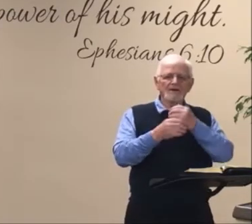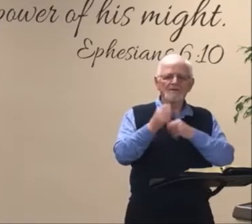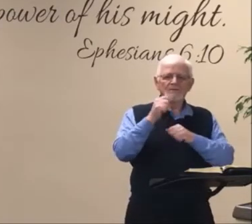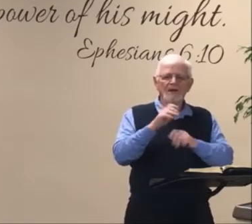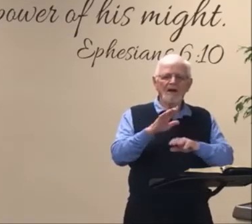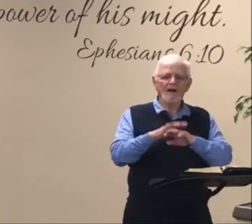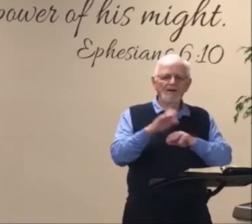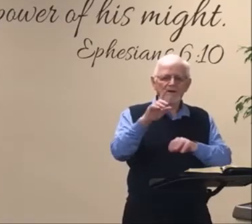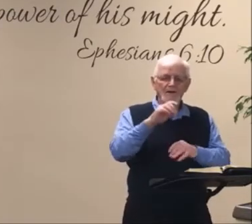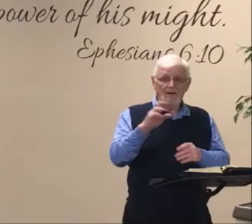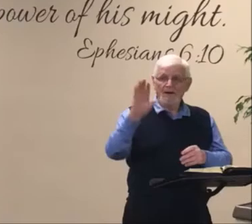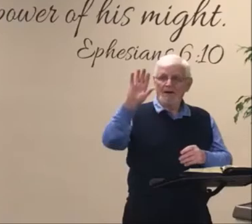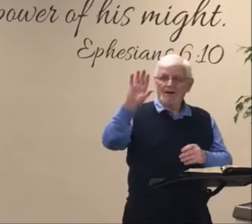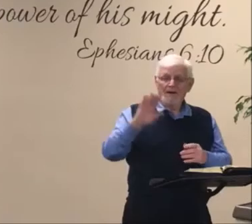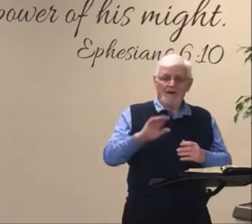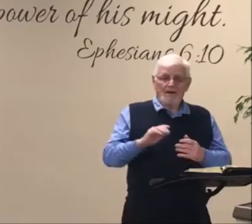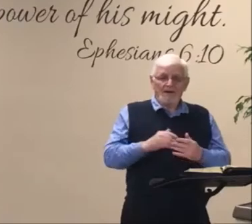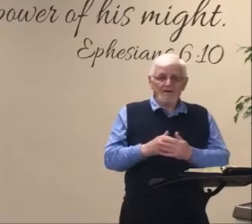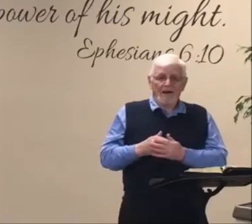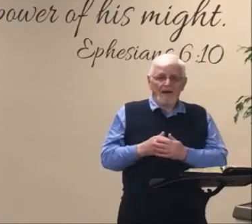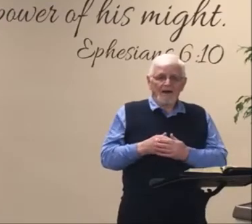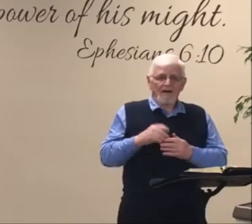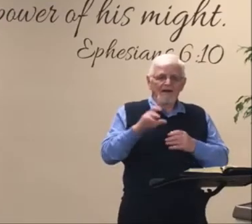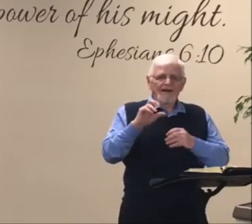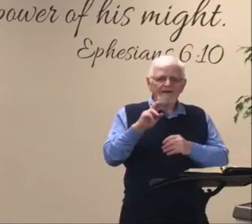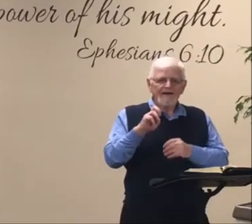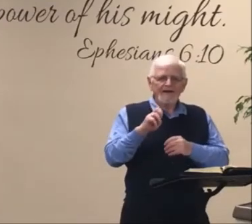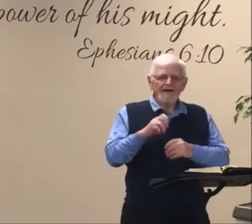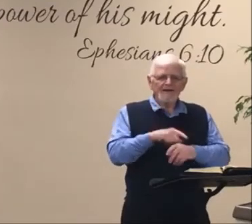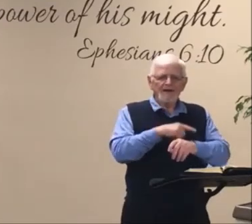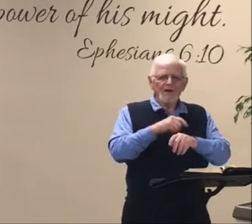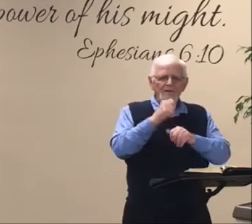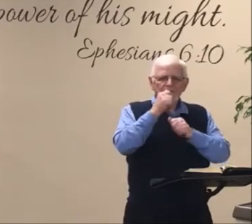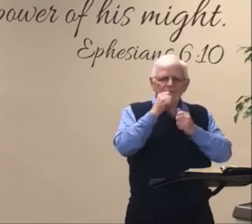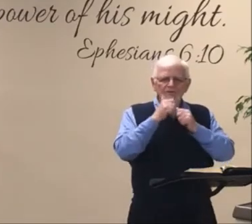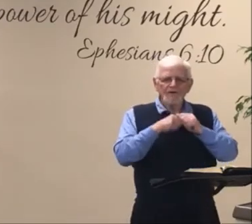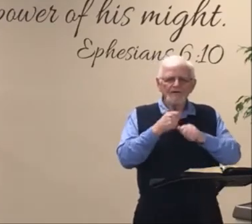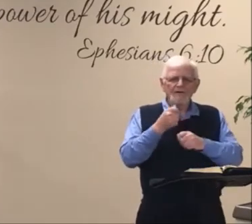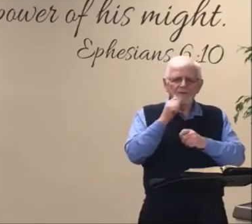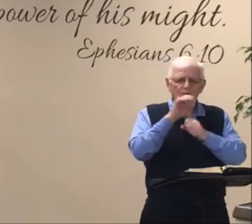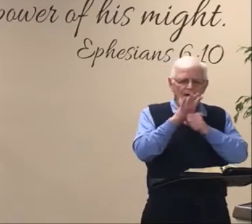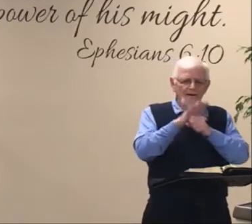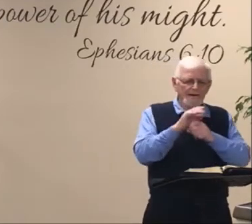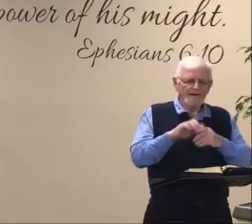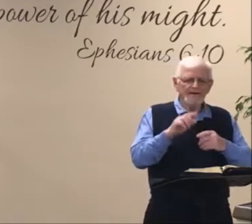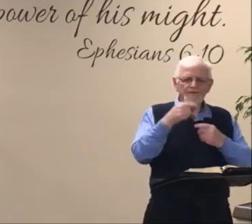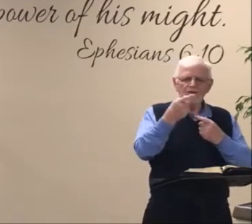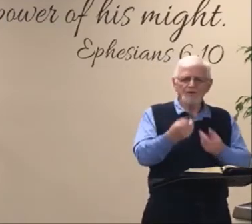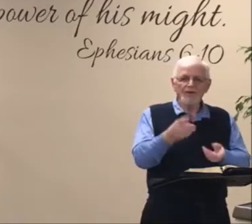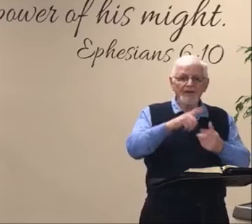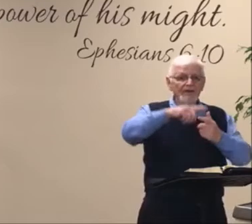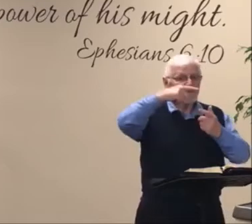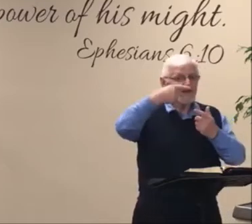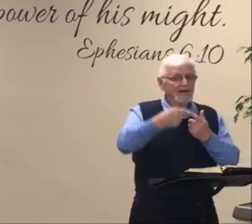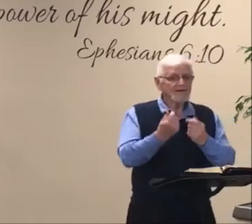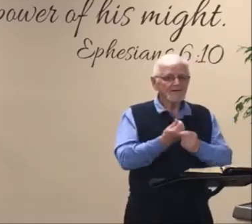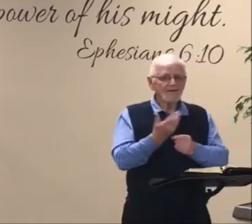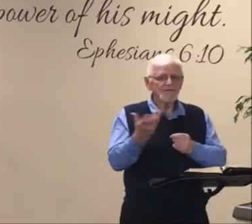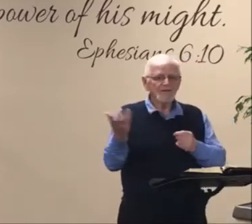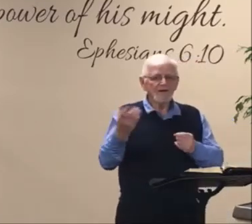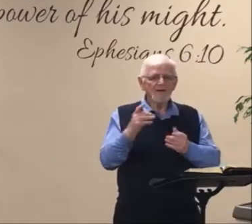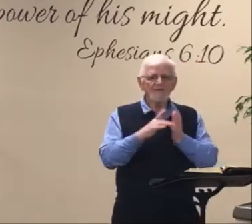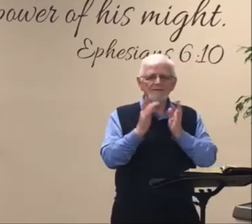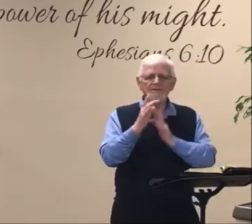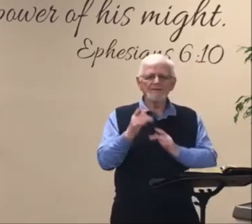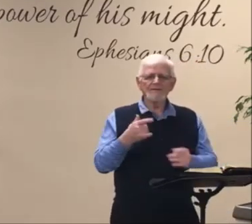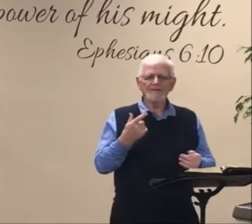because you're his child and he cares and he's gracious and he's long-suffering. And he said, here's the promises I gave to you. And then sometimes Christians